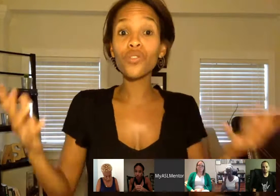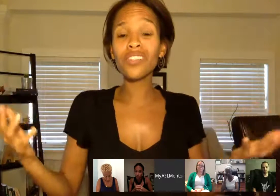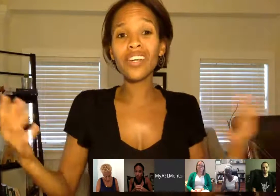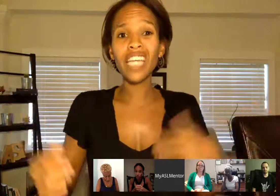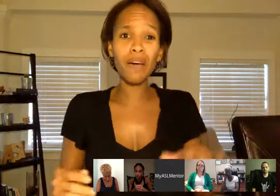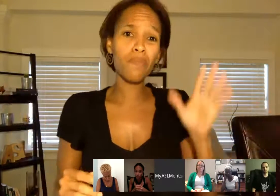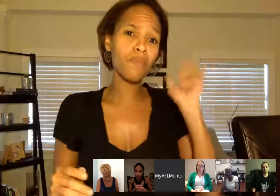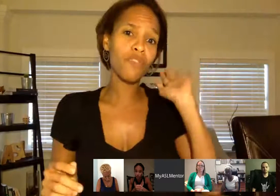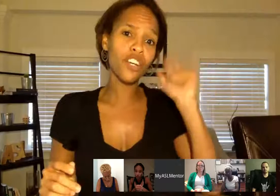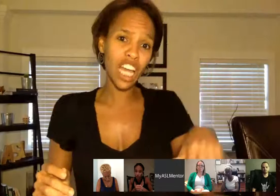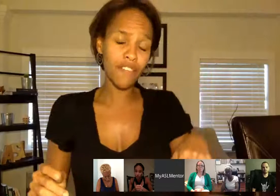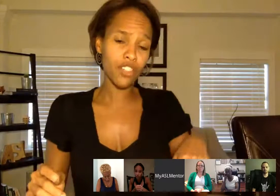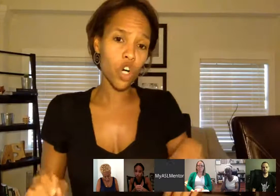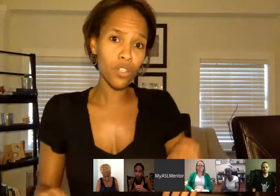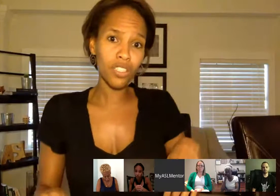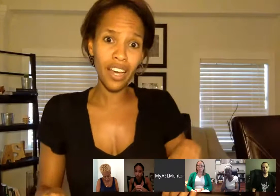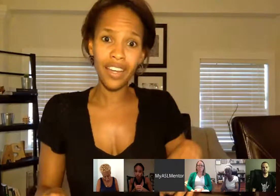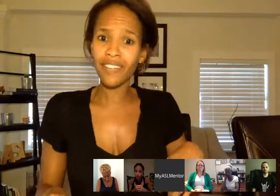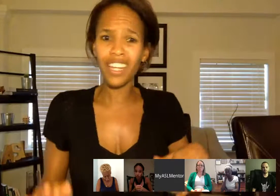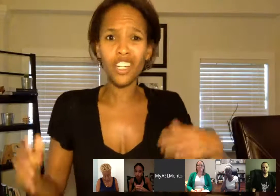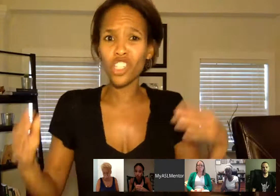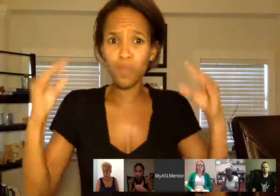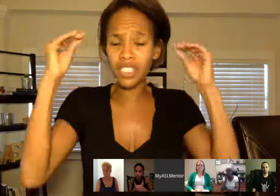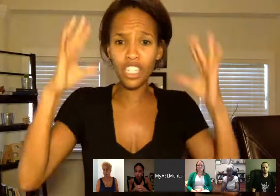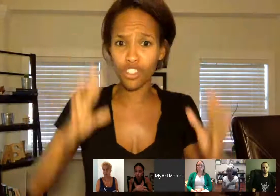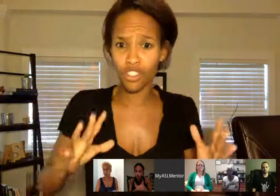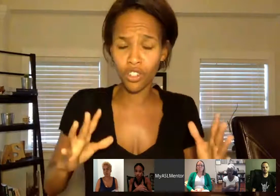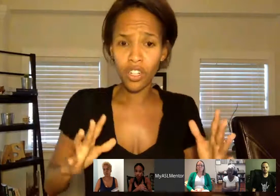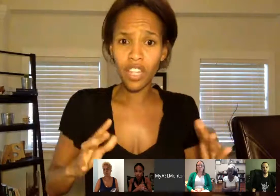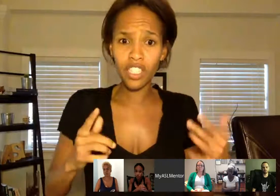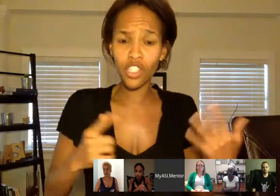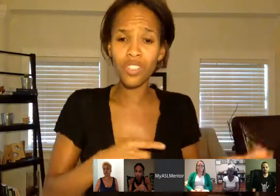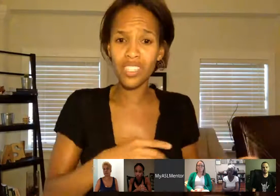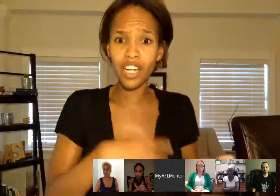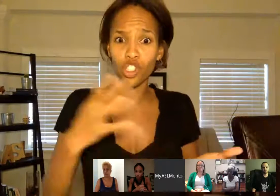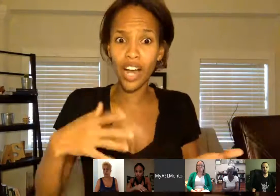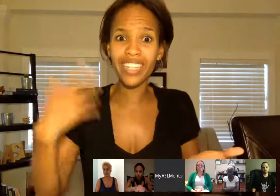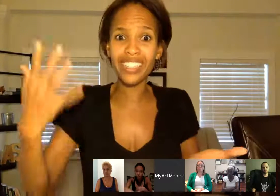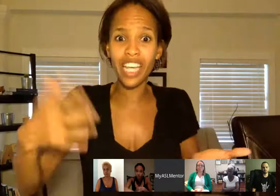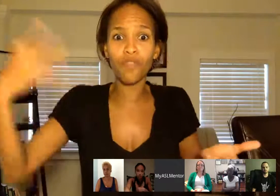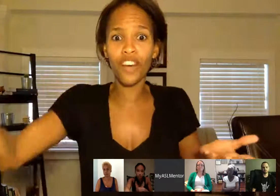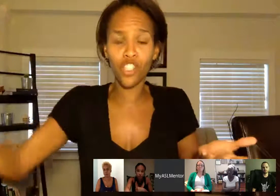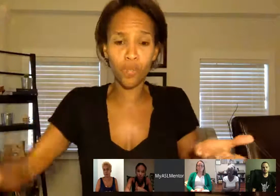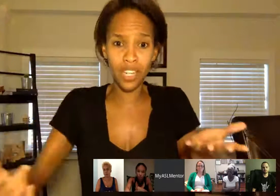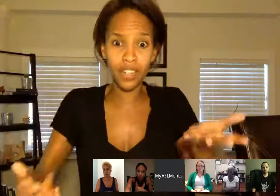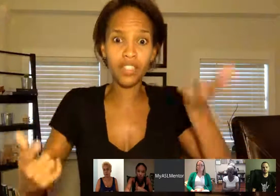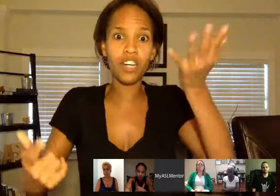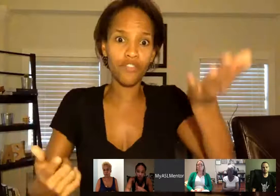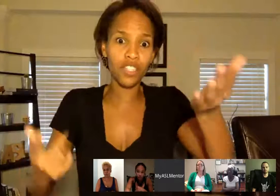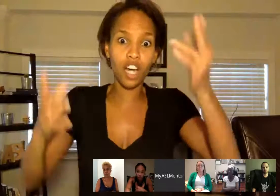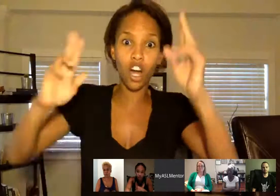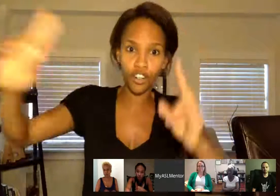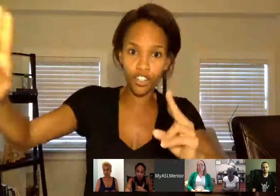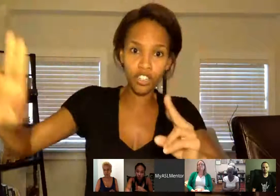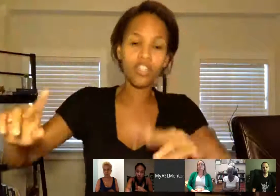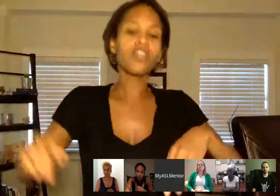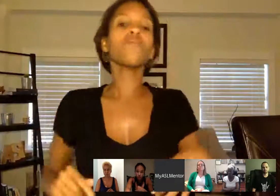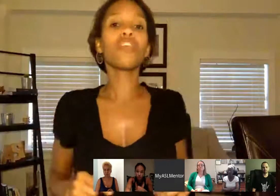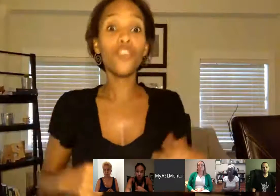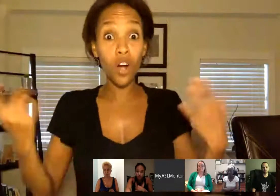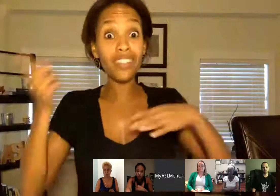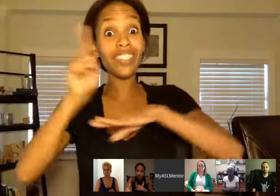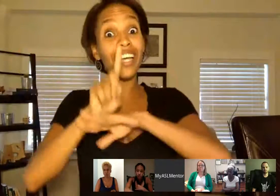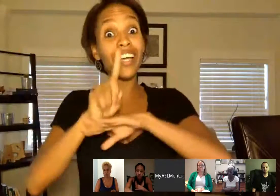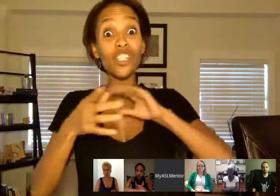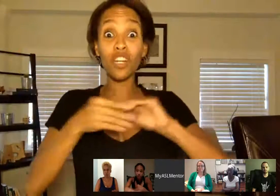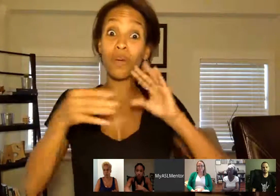if a student says, yeah, my professor gave us homework tonight, then it could just be teacher. That student's not trying to say professor because of this honor. But